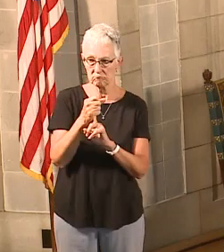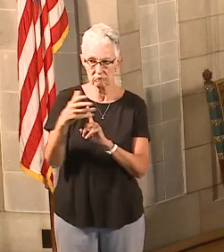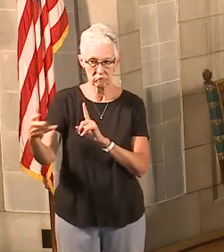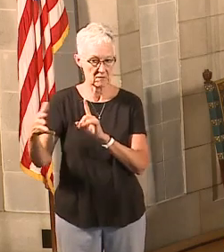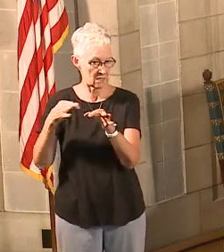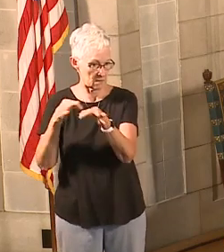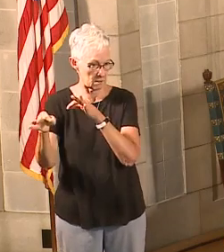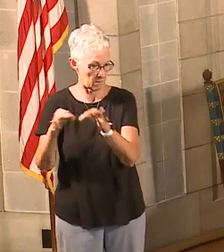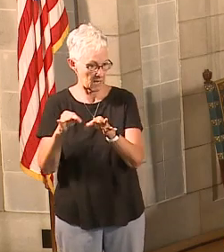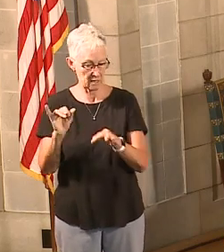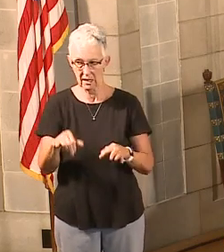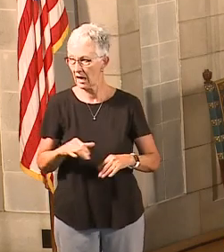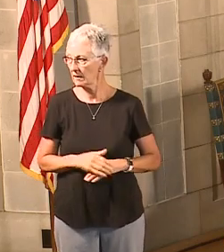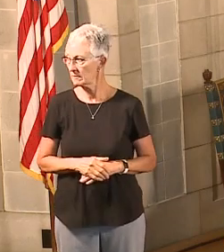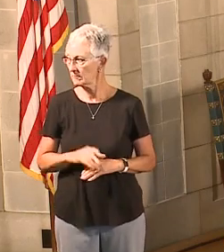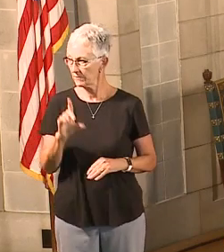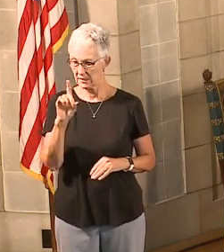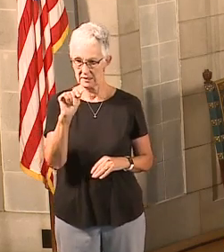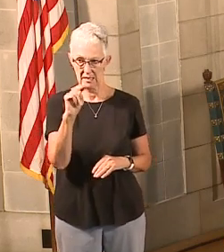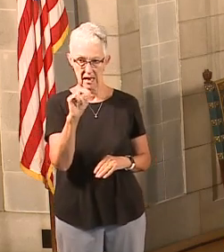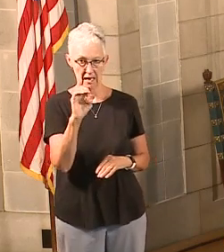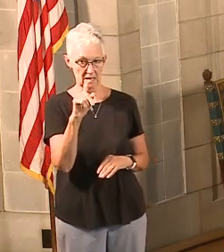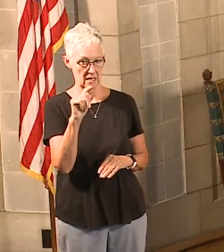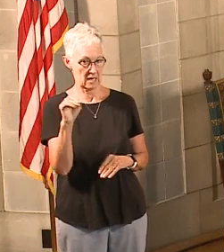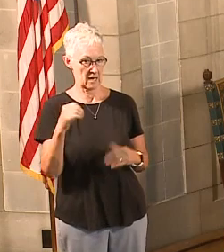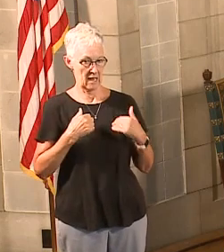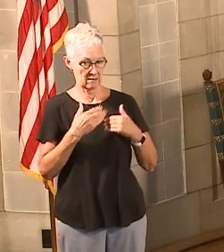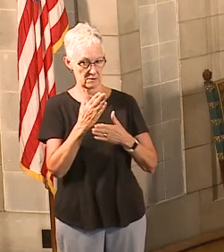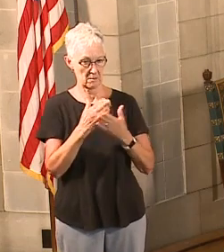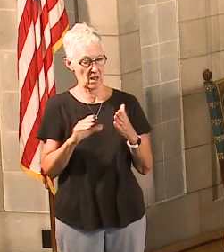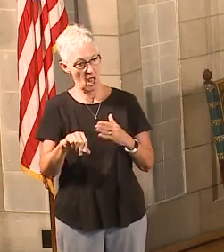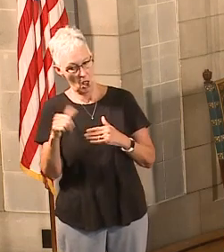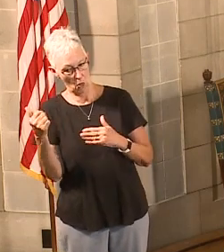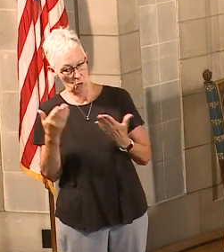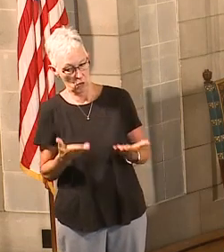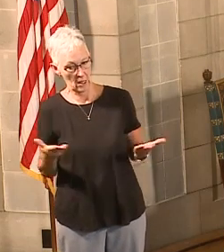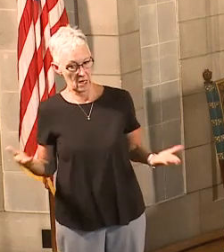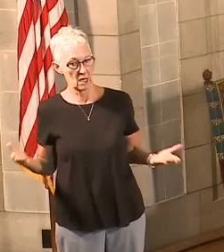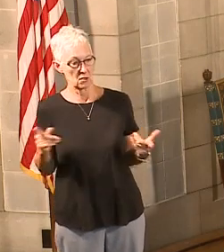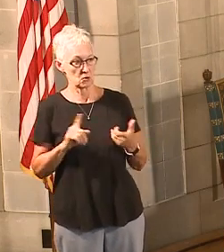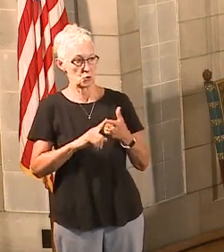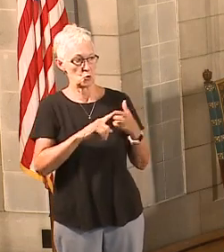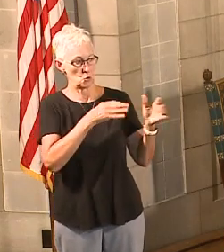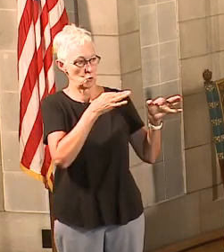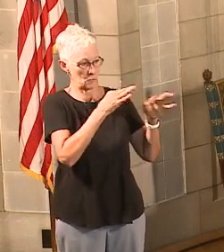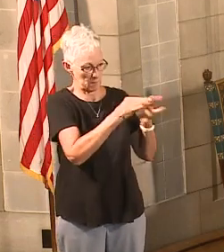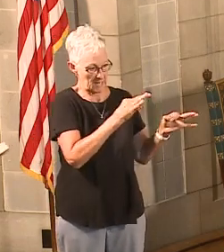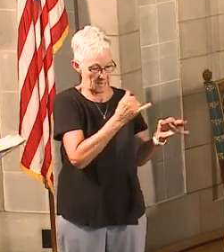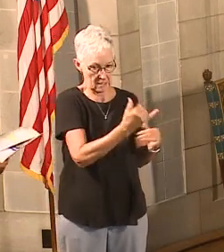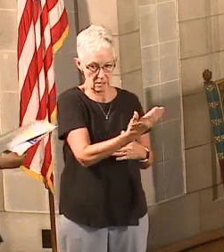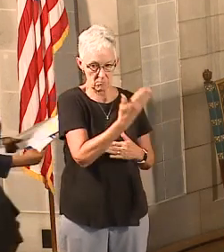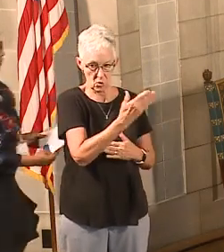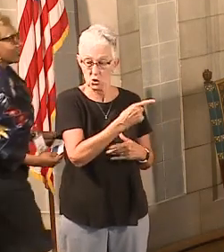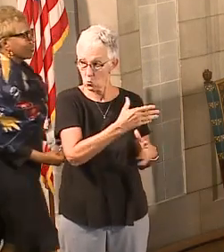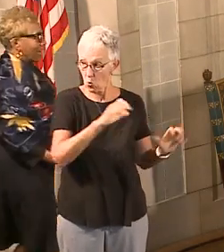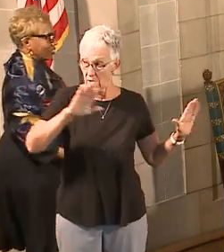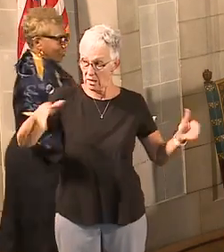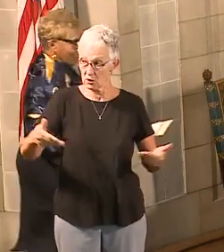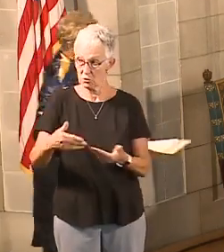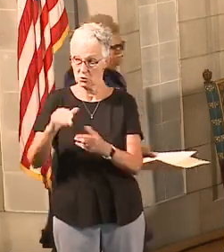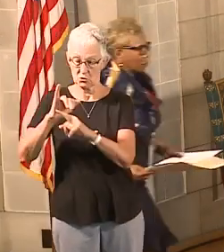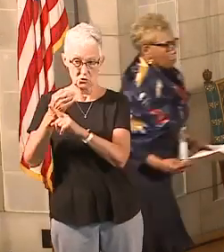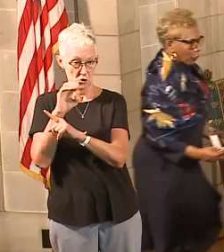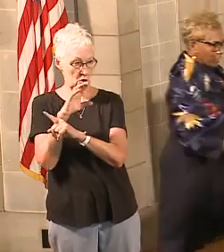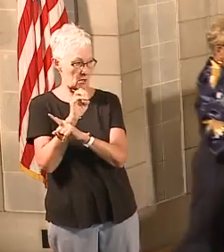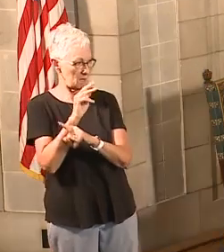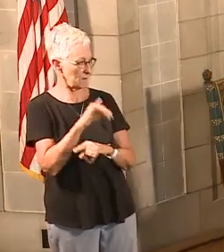actually has some other things she's got to take care of this morning, so she's going to come up, and then she's going to have to leave. But Danette, you want to kind of introduce Jeremy and get us started on this?